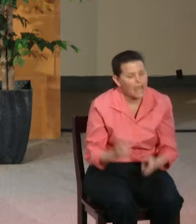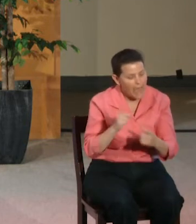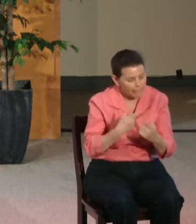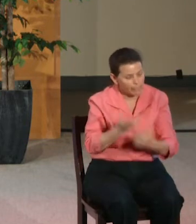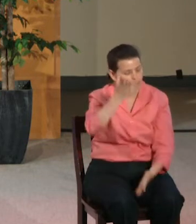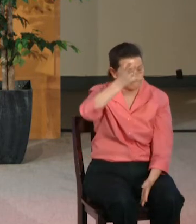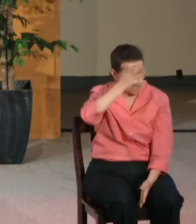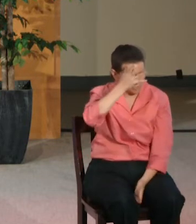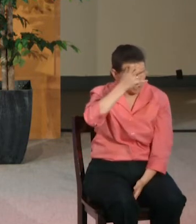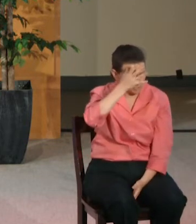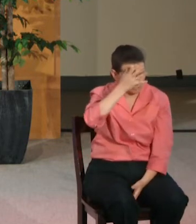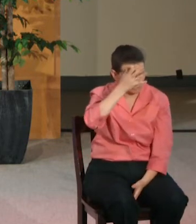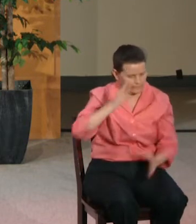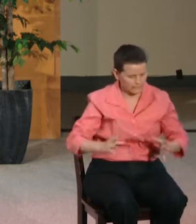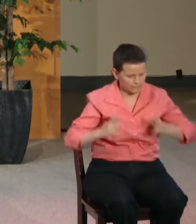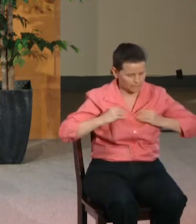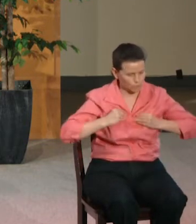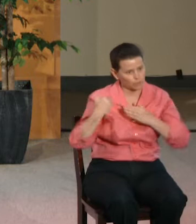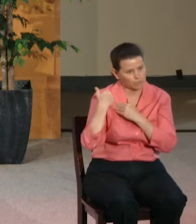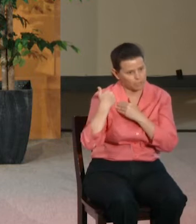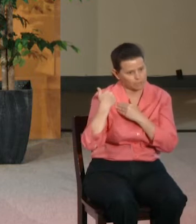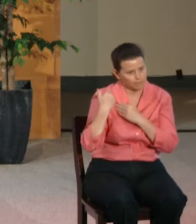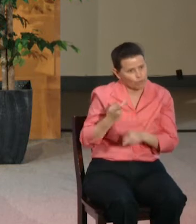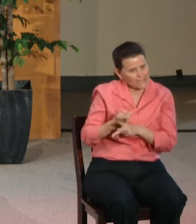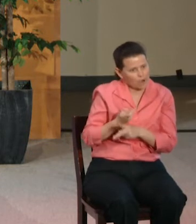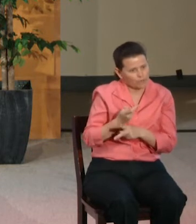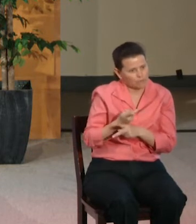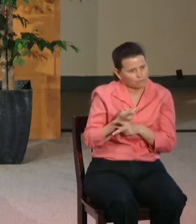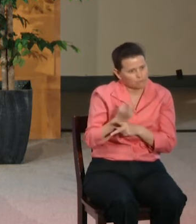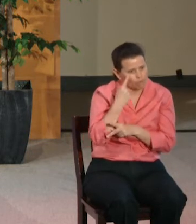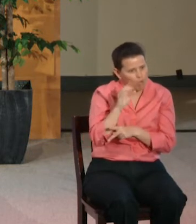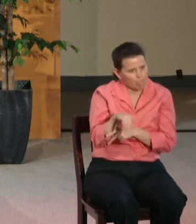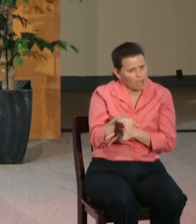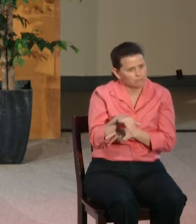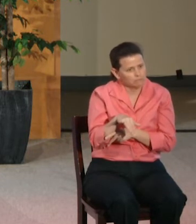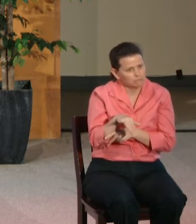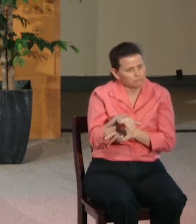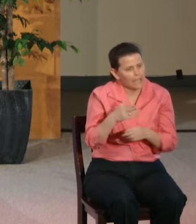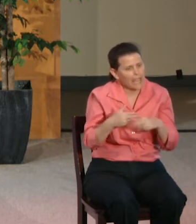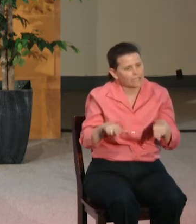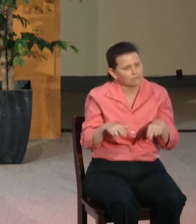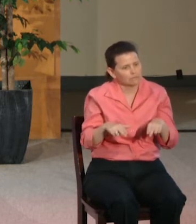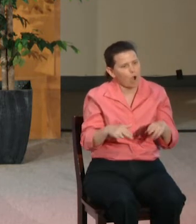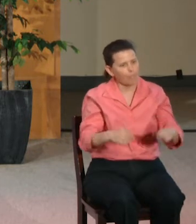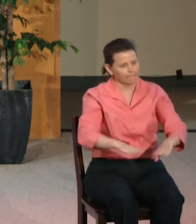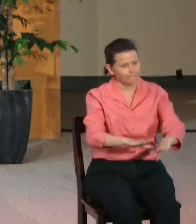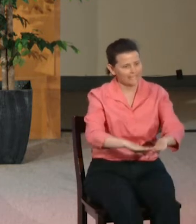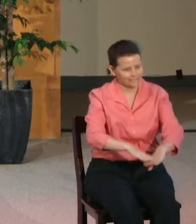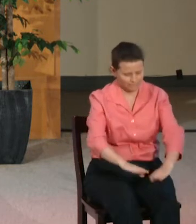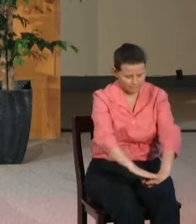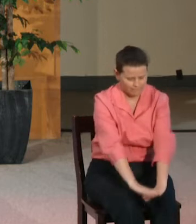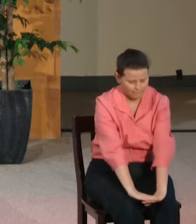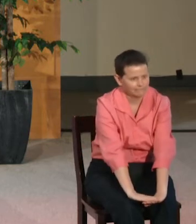on the responsibility for keeping that egg up on their feet and off of the ice